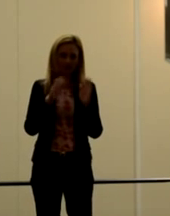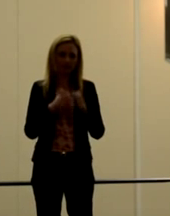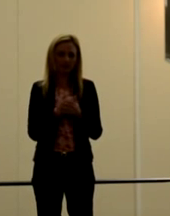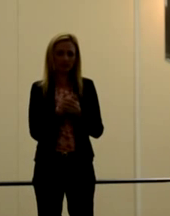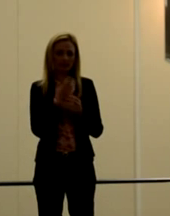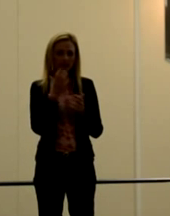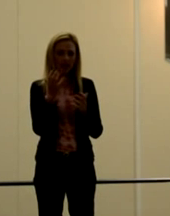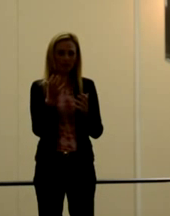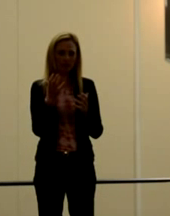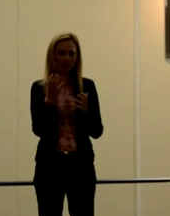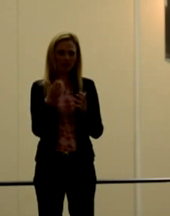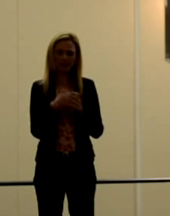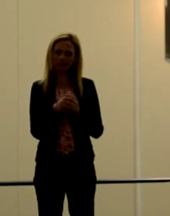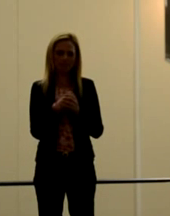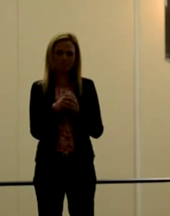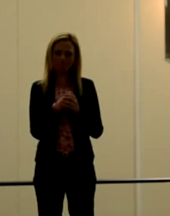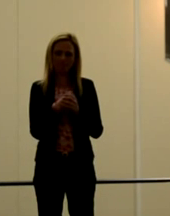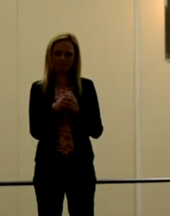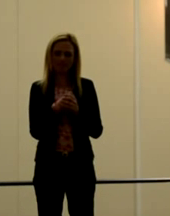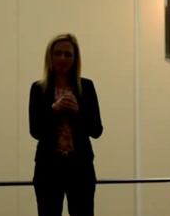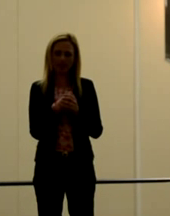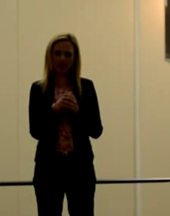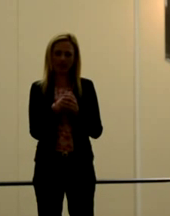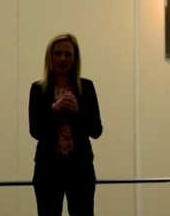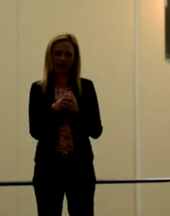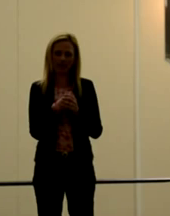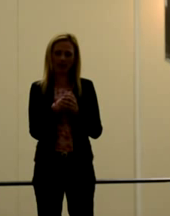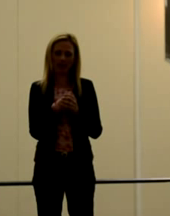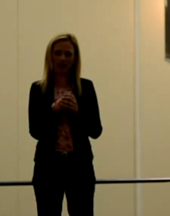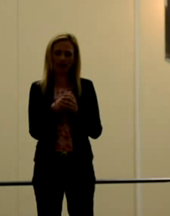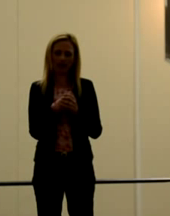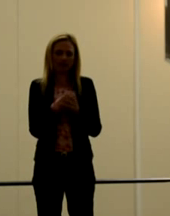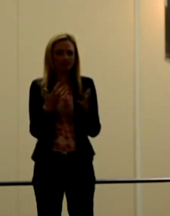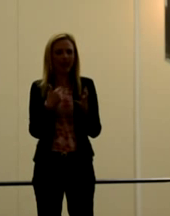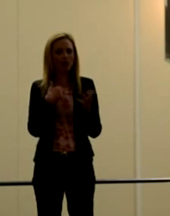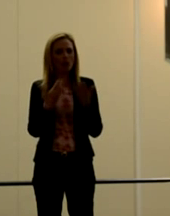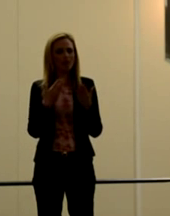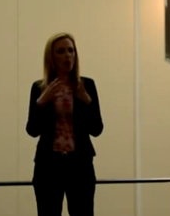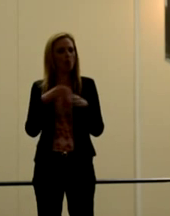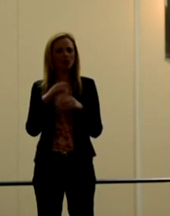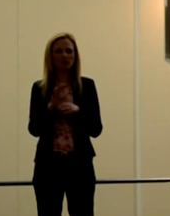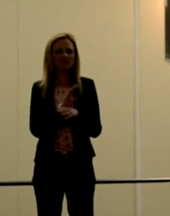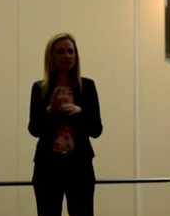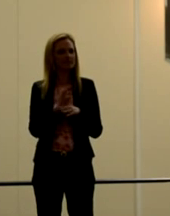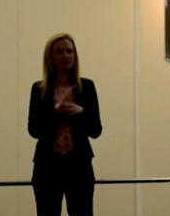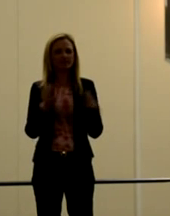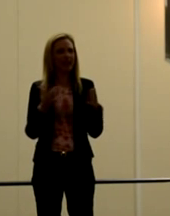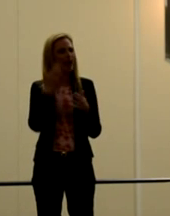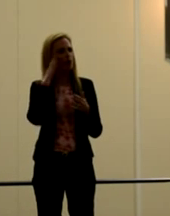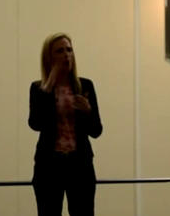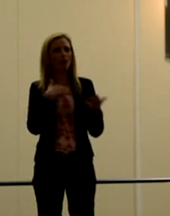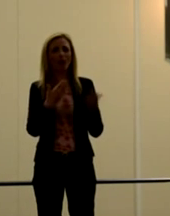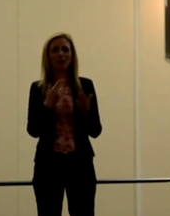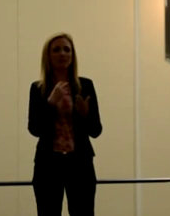don't, whatever. But I'd how we would own a